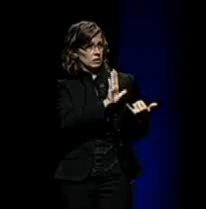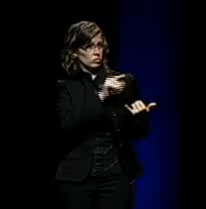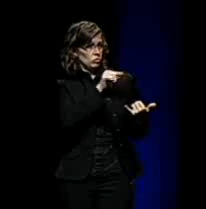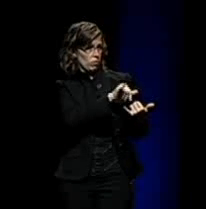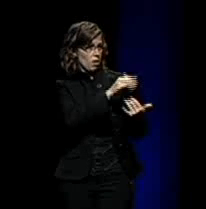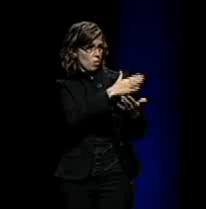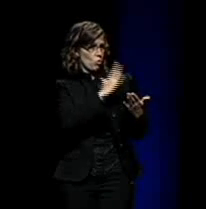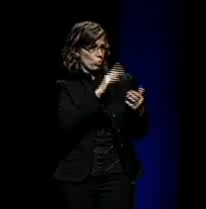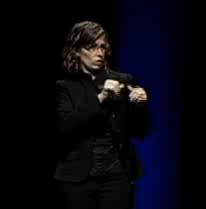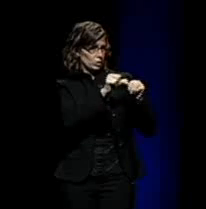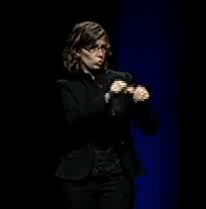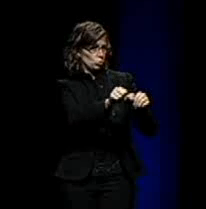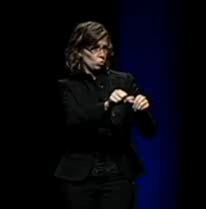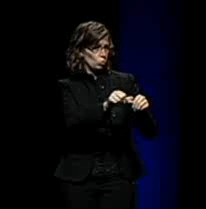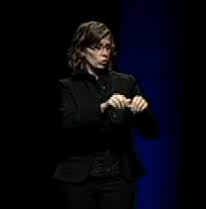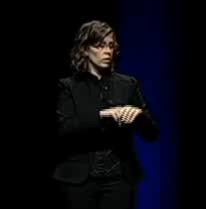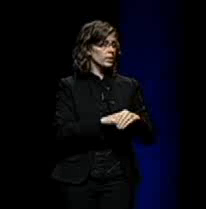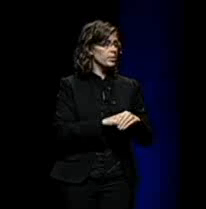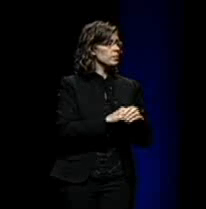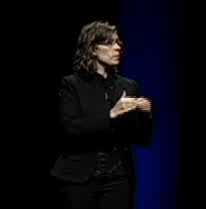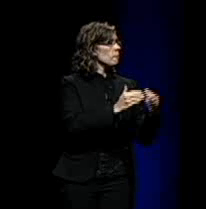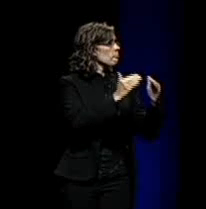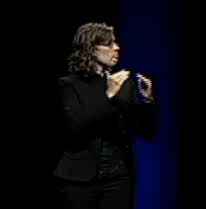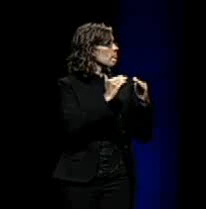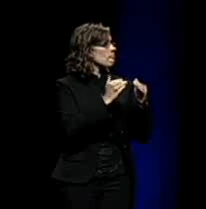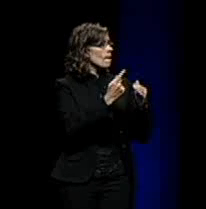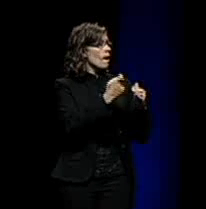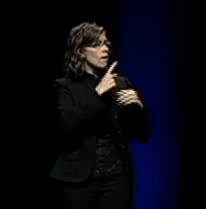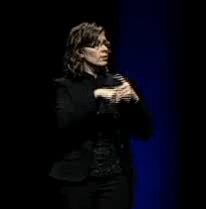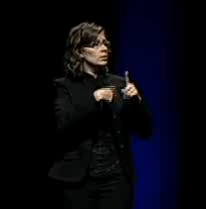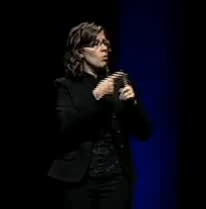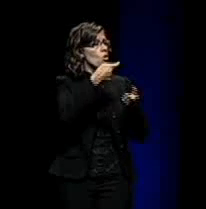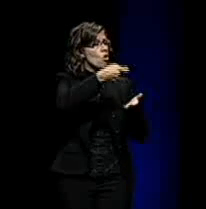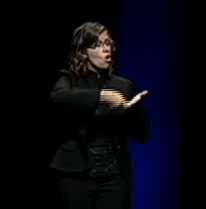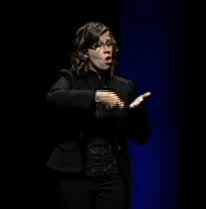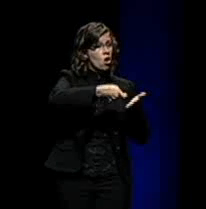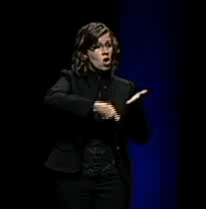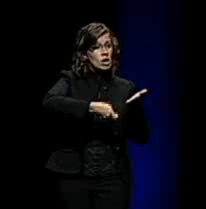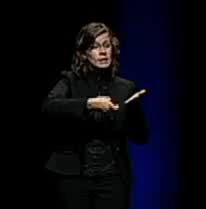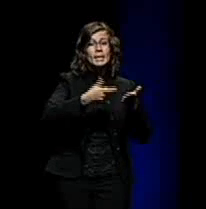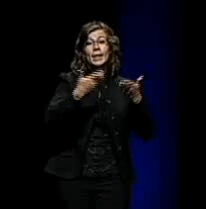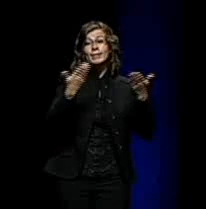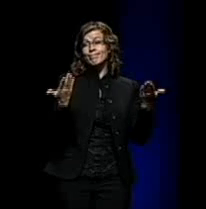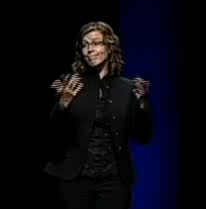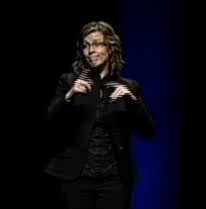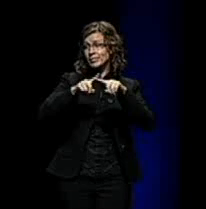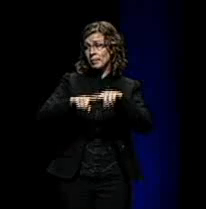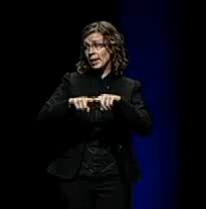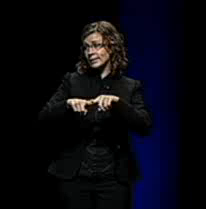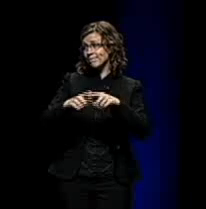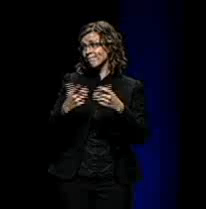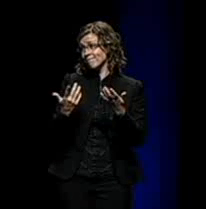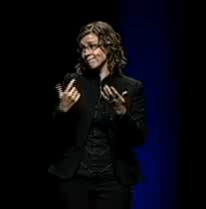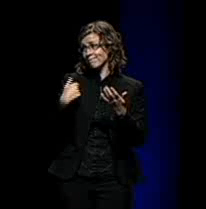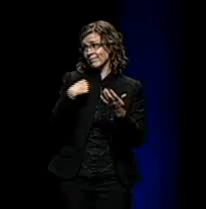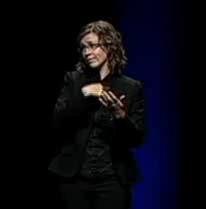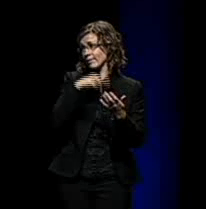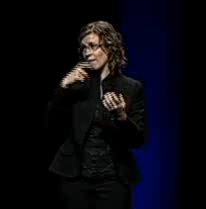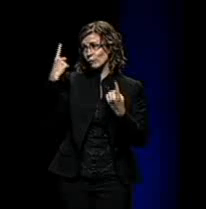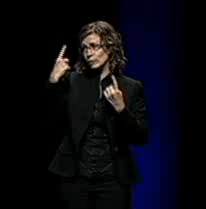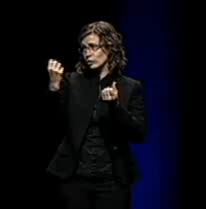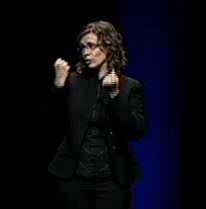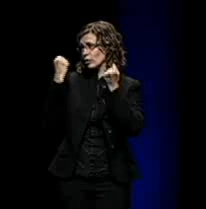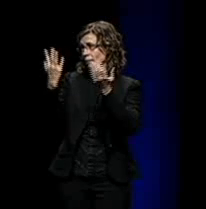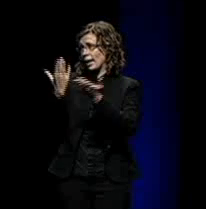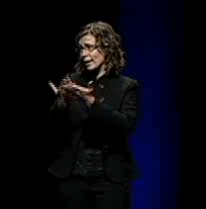mean. The cost, it depends. I mean, we have a lot of things to look at. We've got to go through